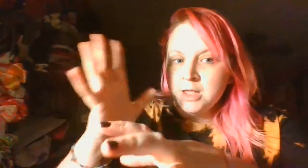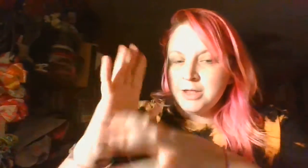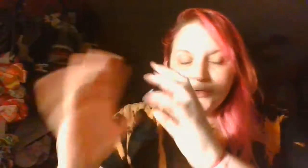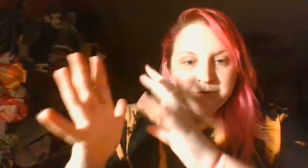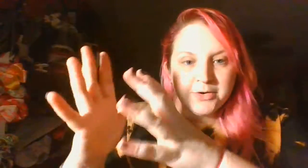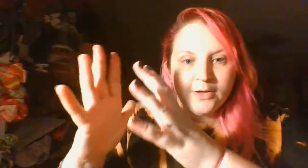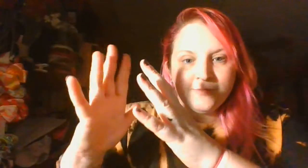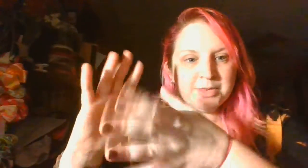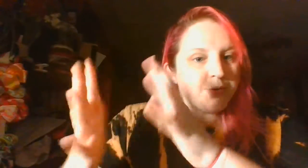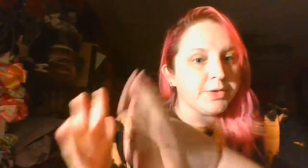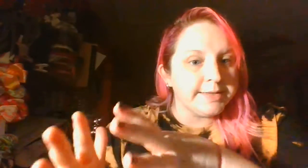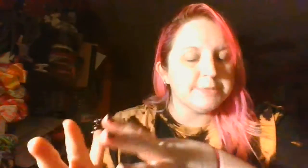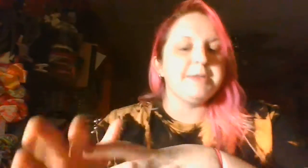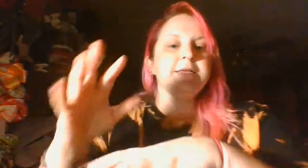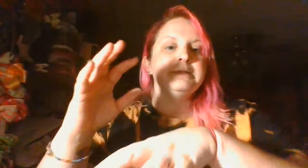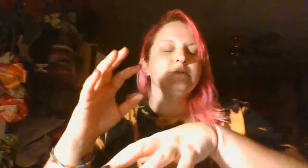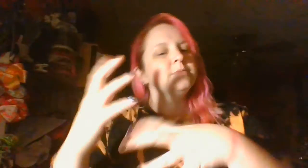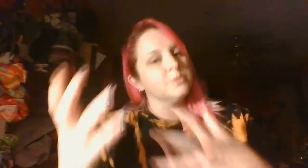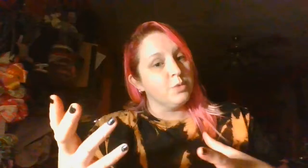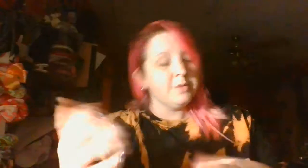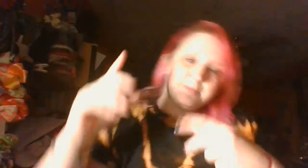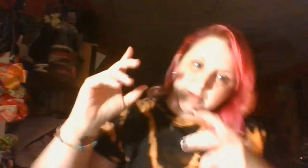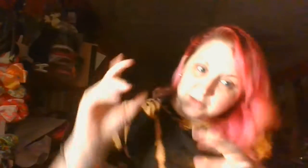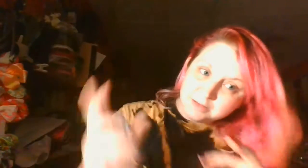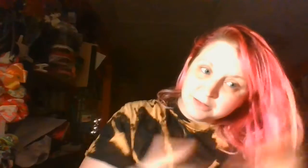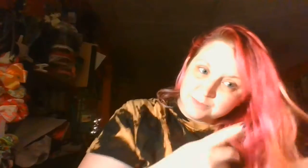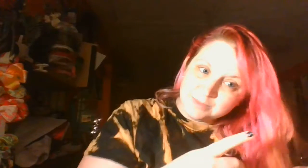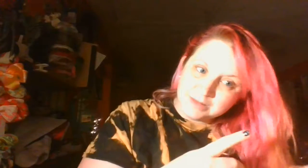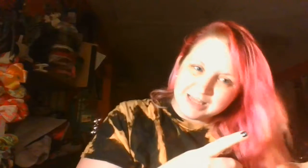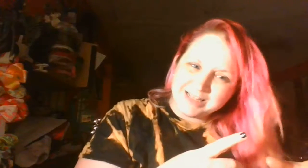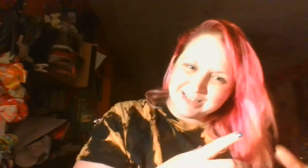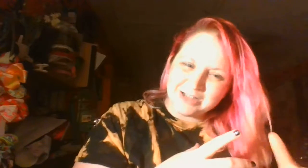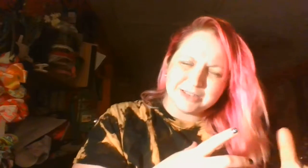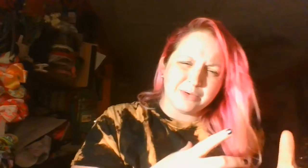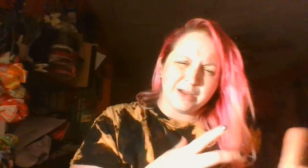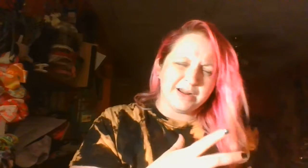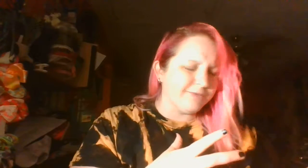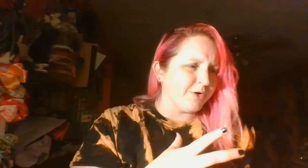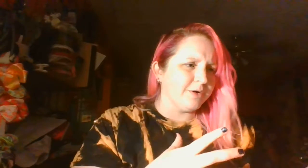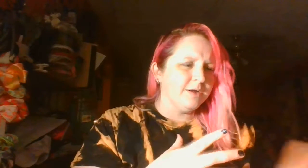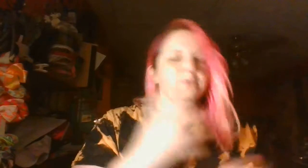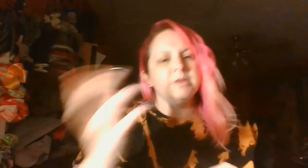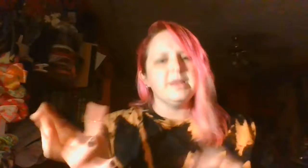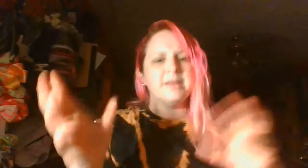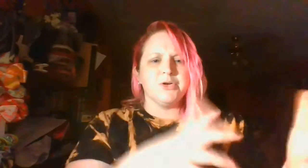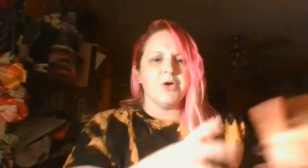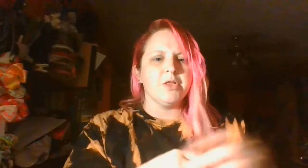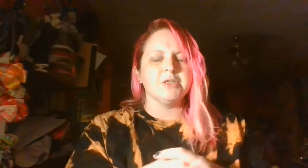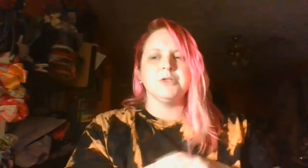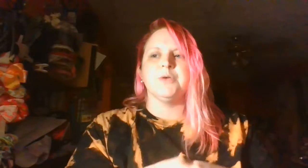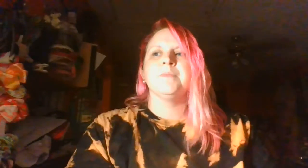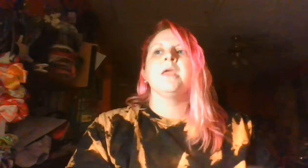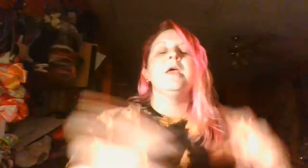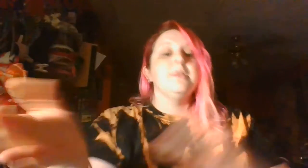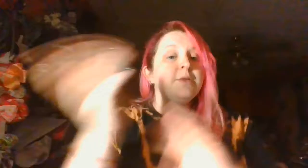and you start off with the earliest piece. Well, it's also kind of that's our chronological. Then we talk